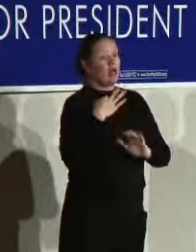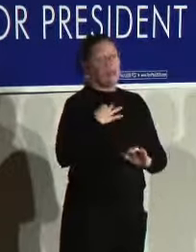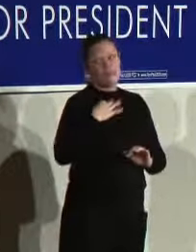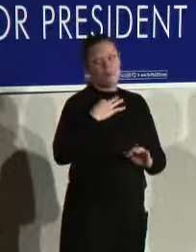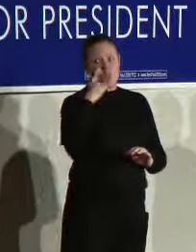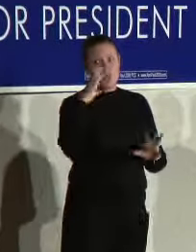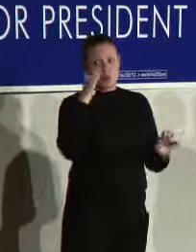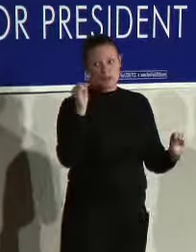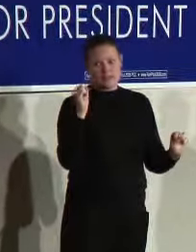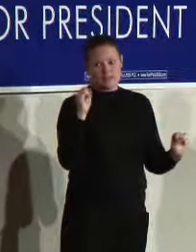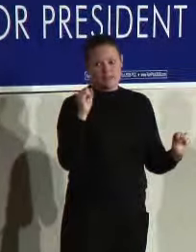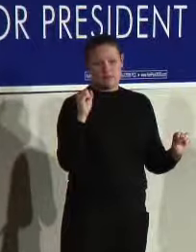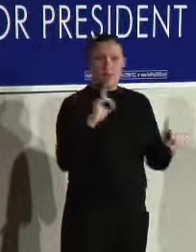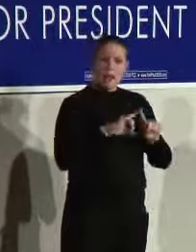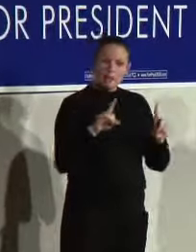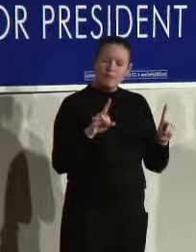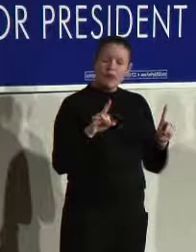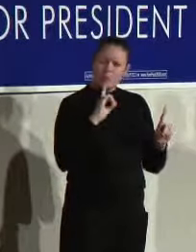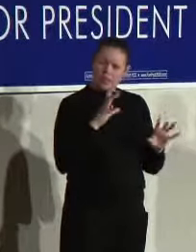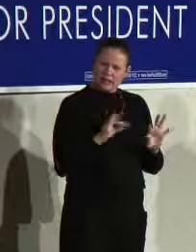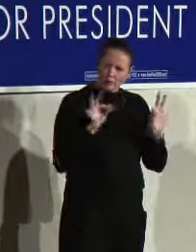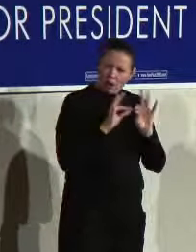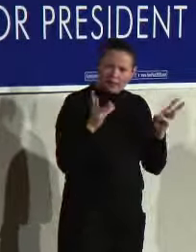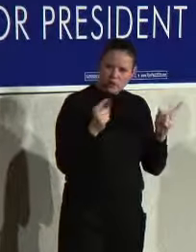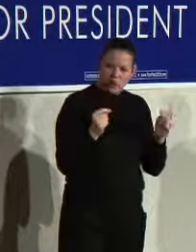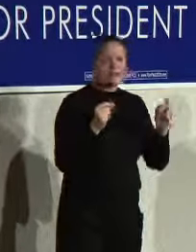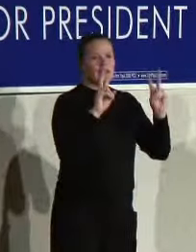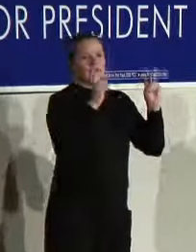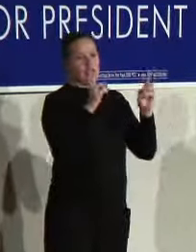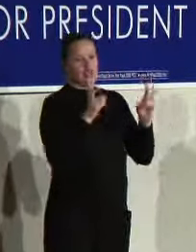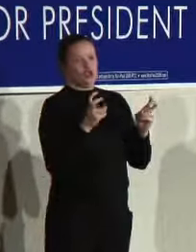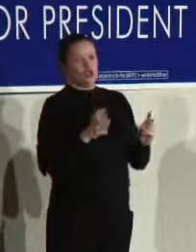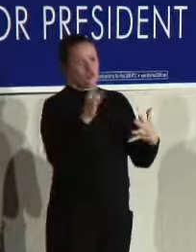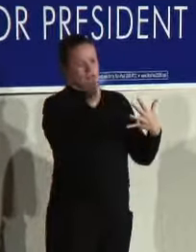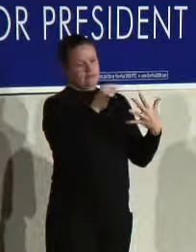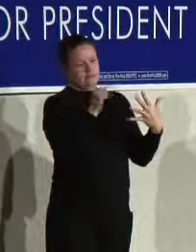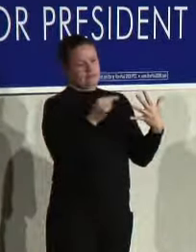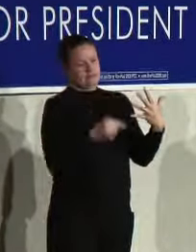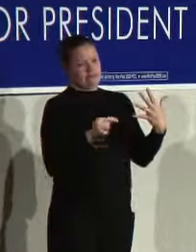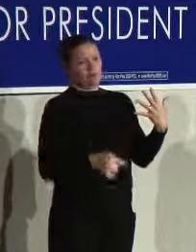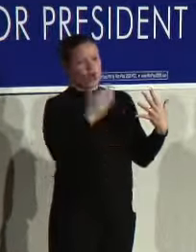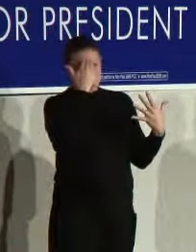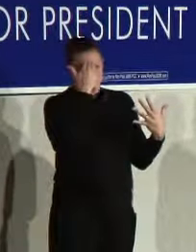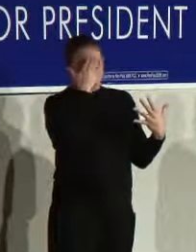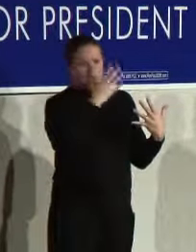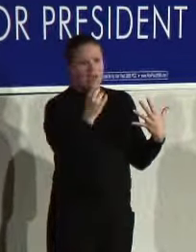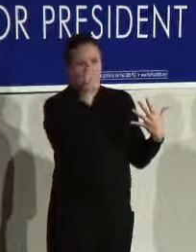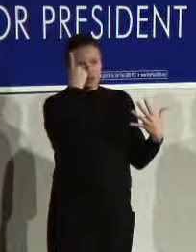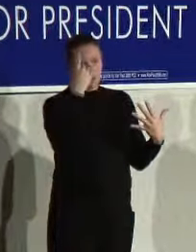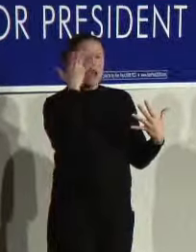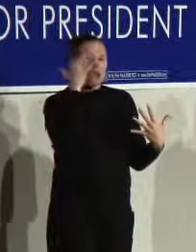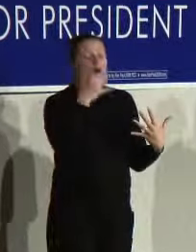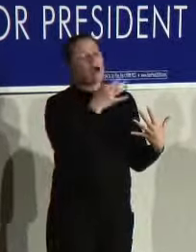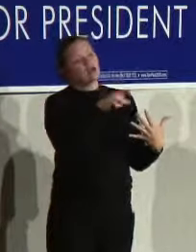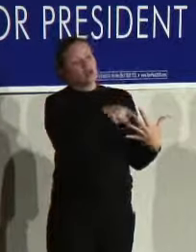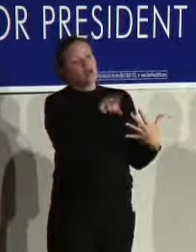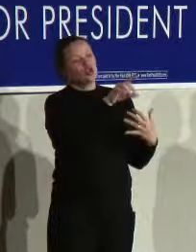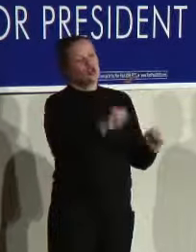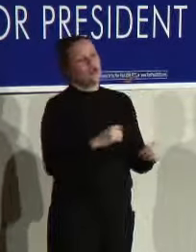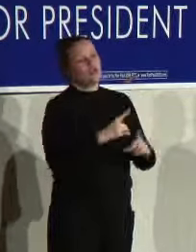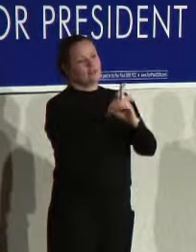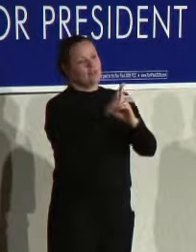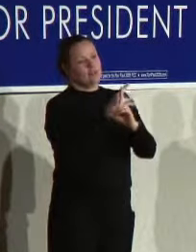I said earlier, the most important thing is really know and understand the issues so you can defend them, and there will be a job. For me, things will